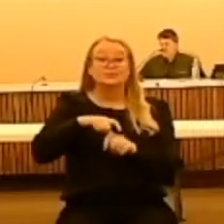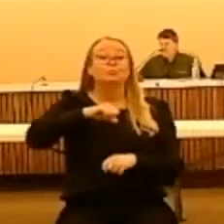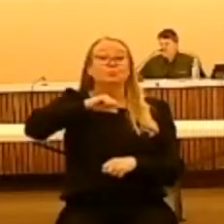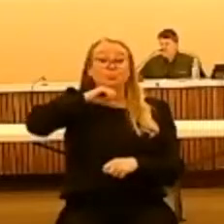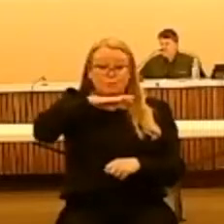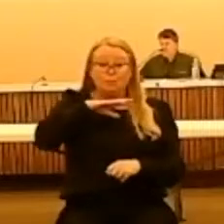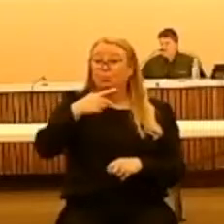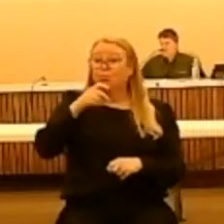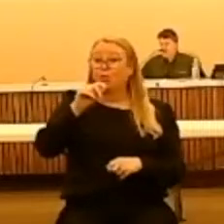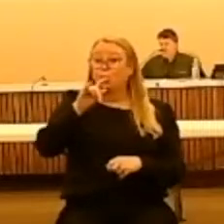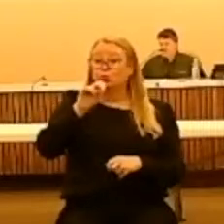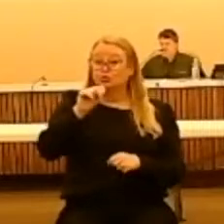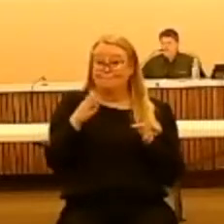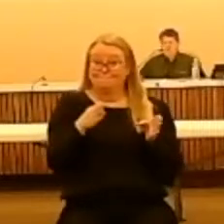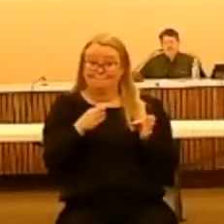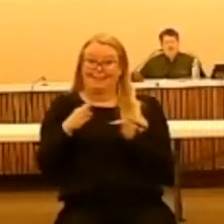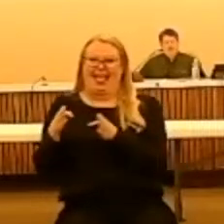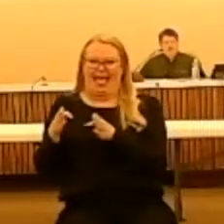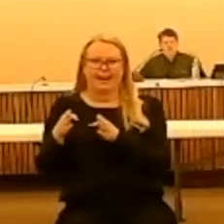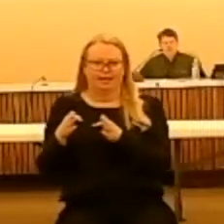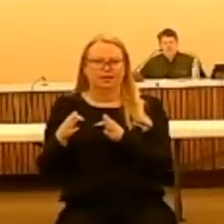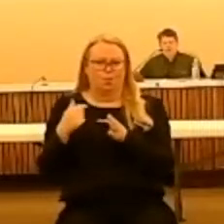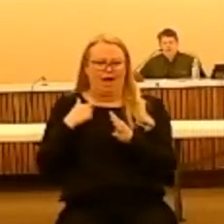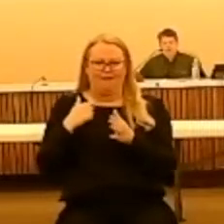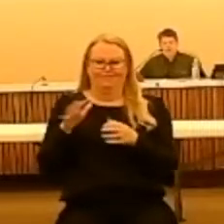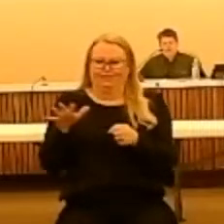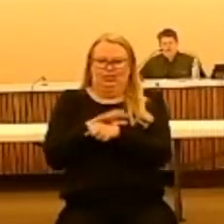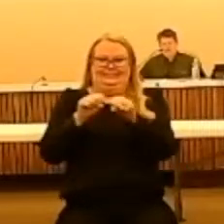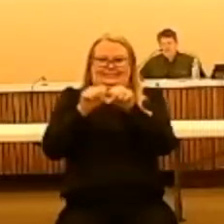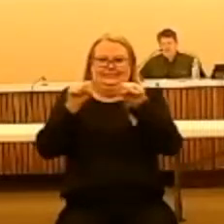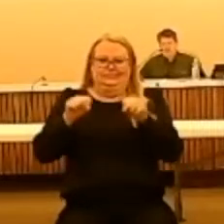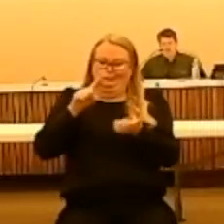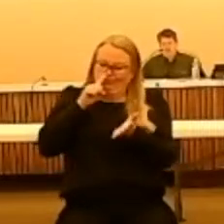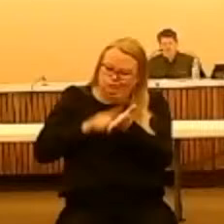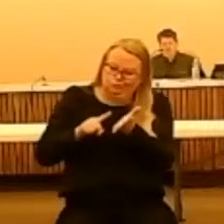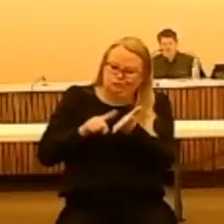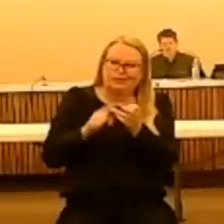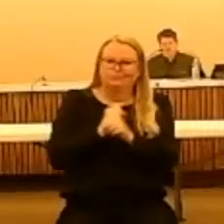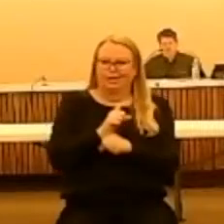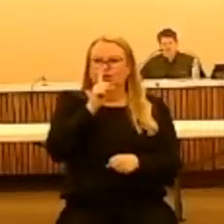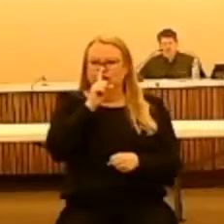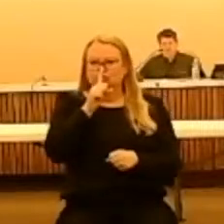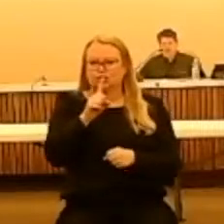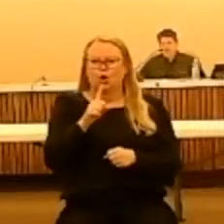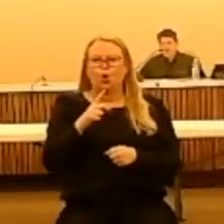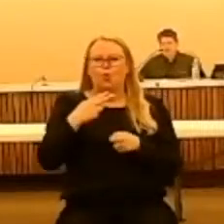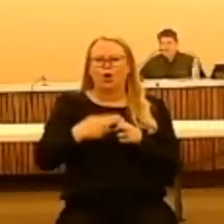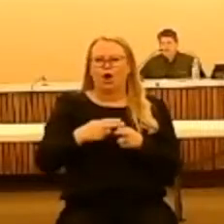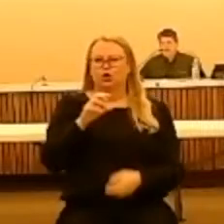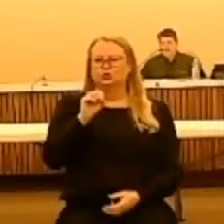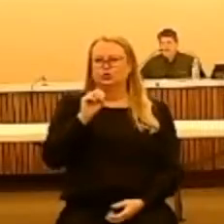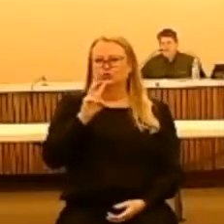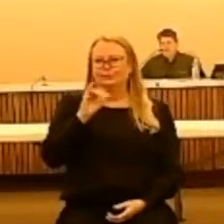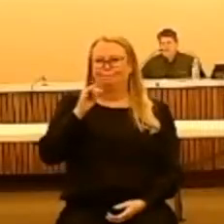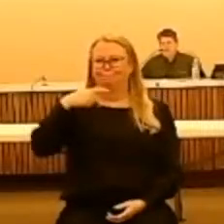right. What's it plan? So again, typically referred to as a SWIP.